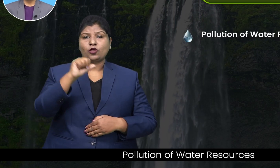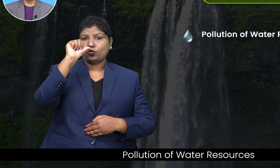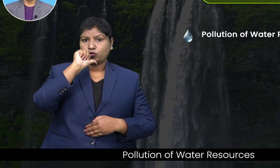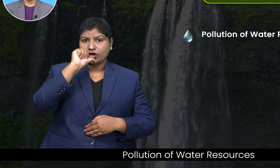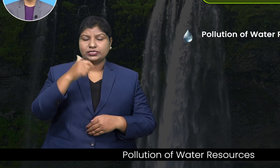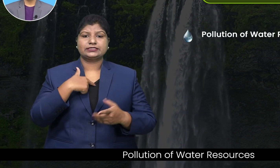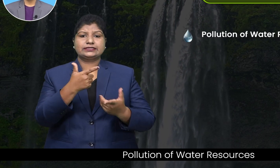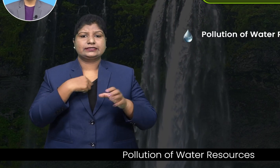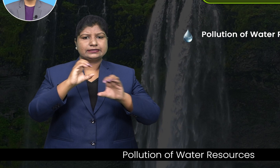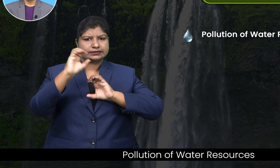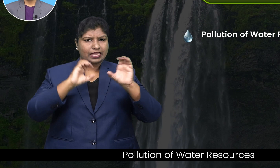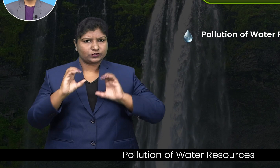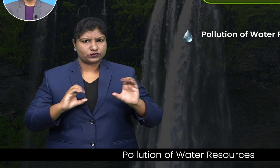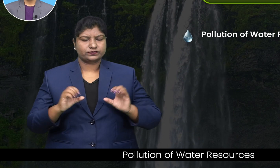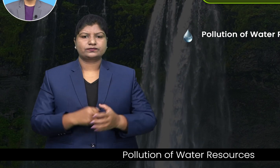resources,